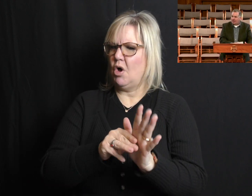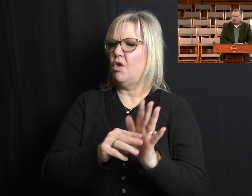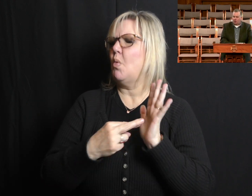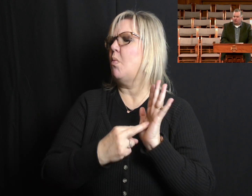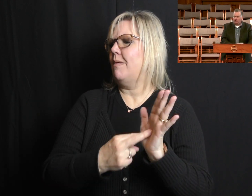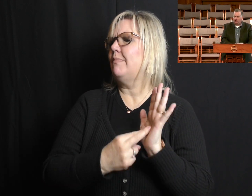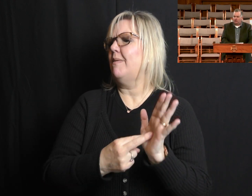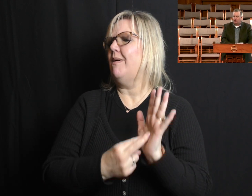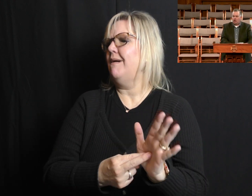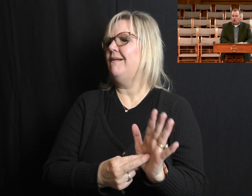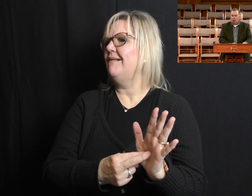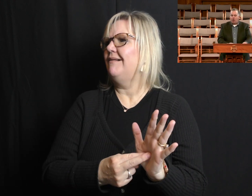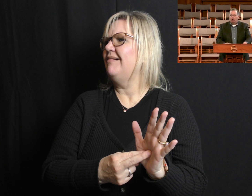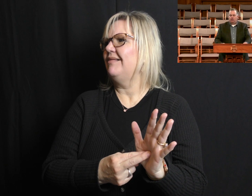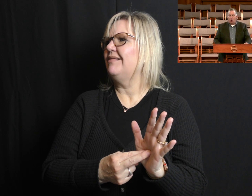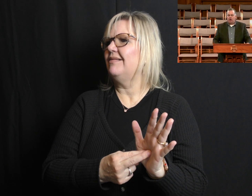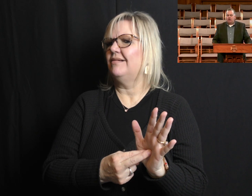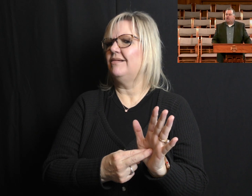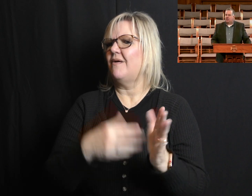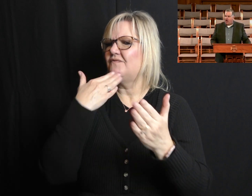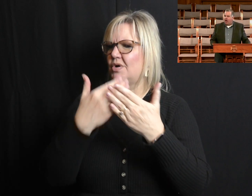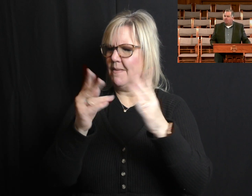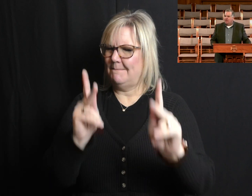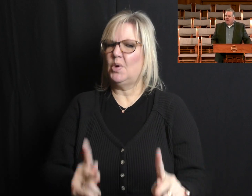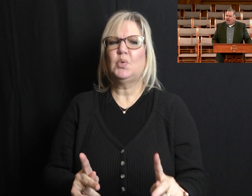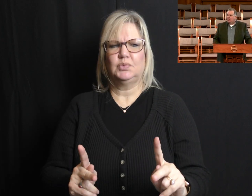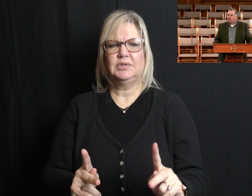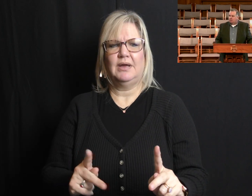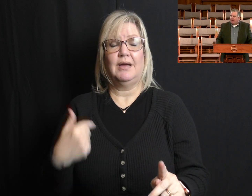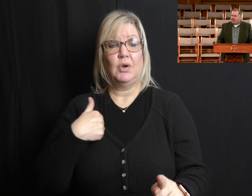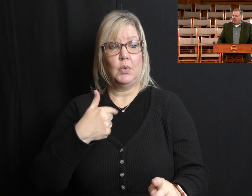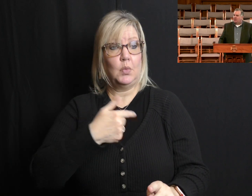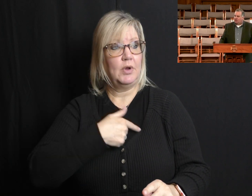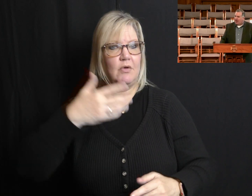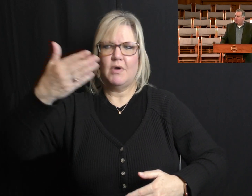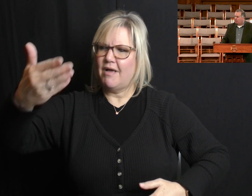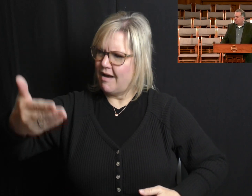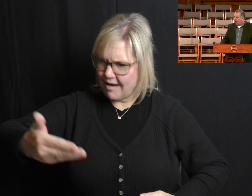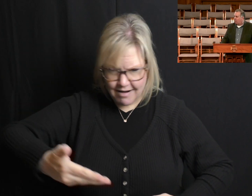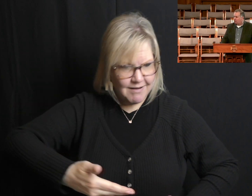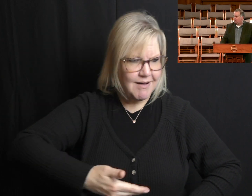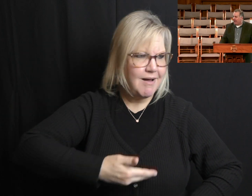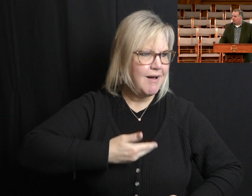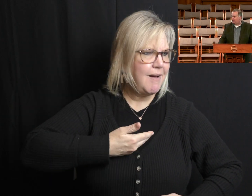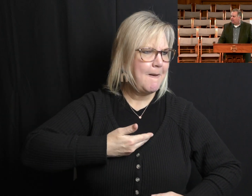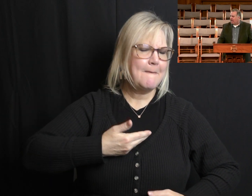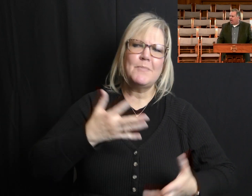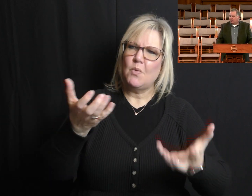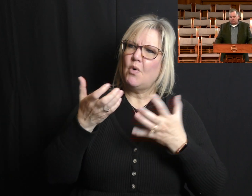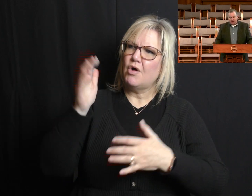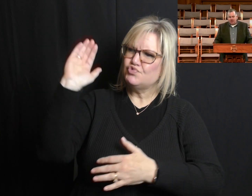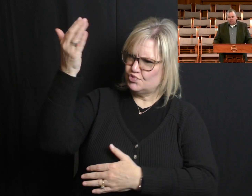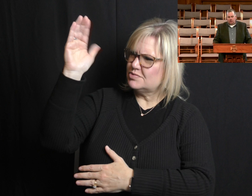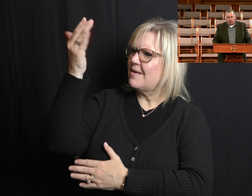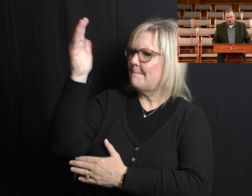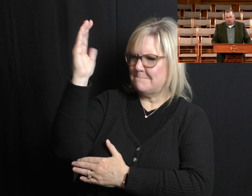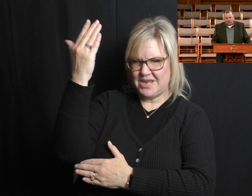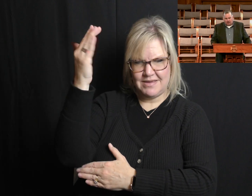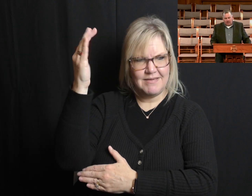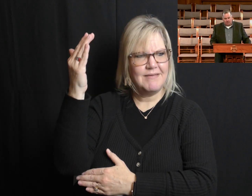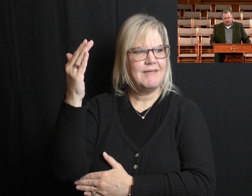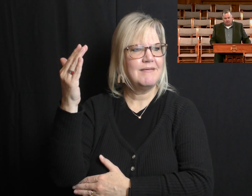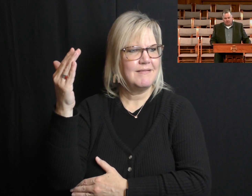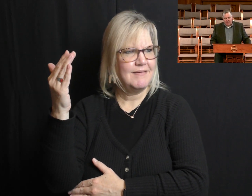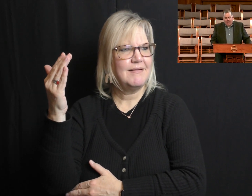of resources. We would have wanted him to come and speak at the Chamber of Commerce banquet and speak to the